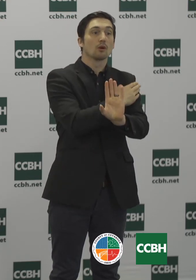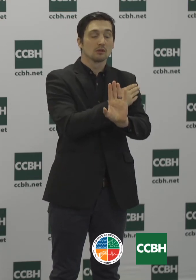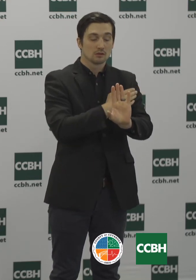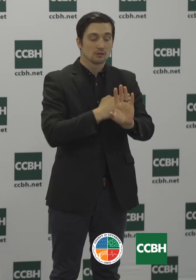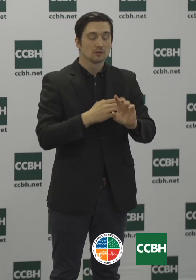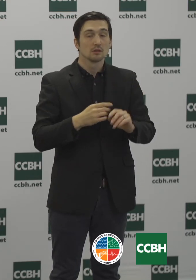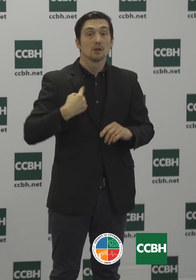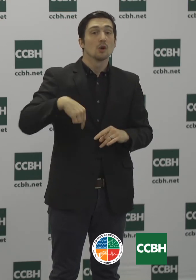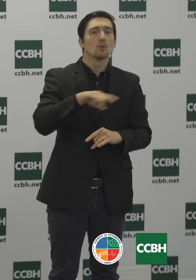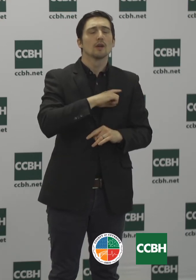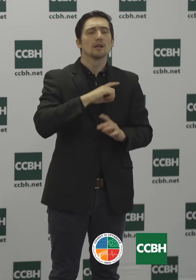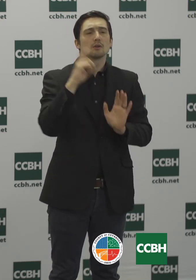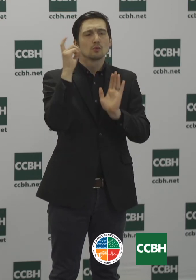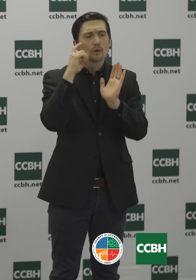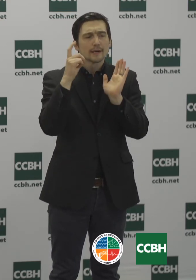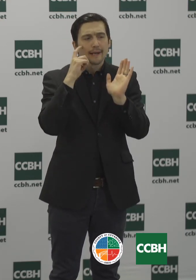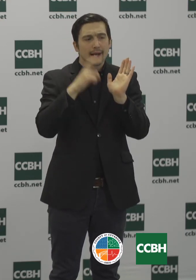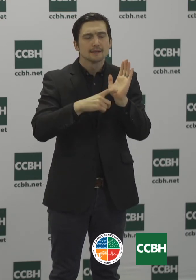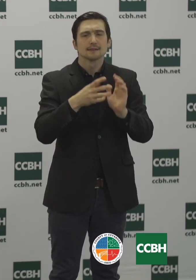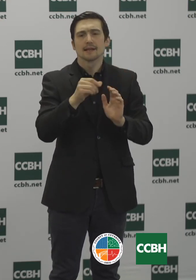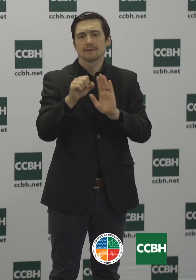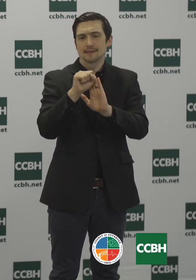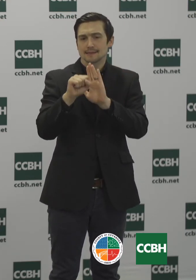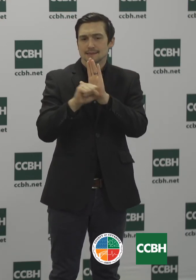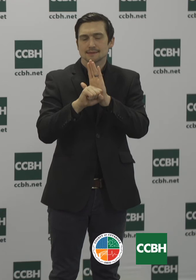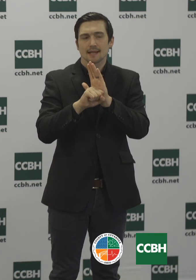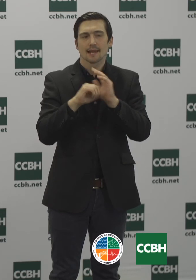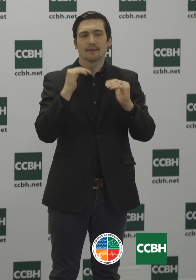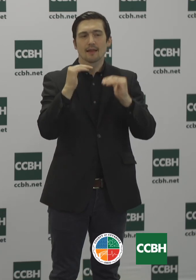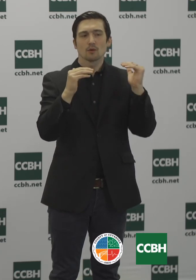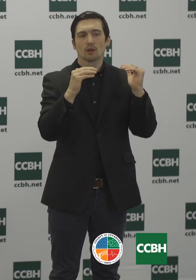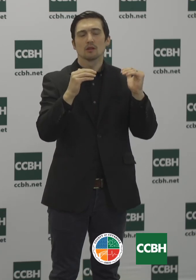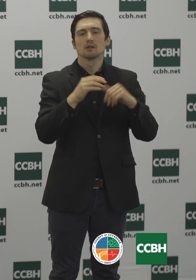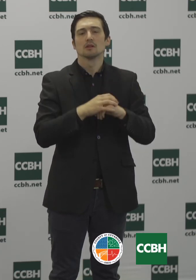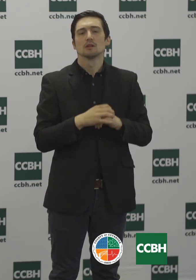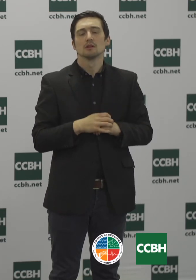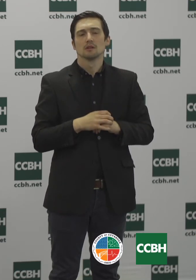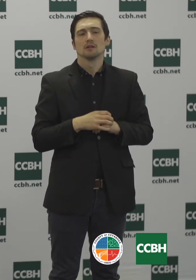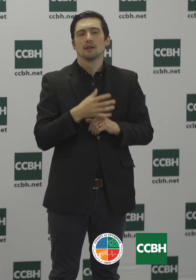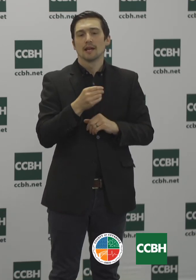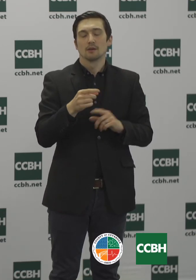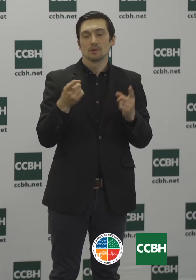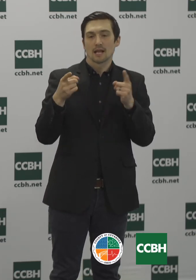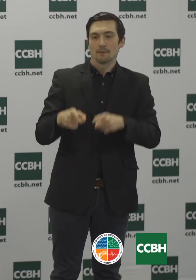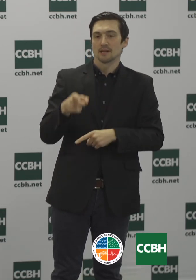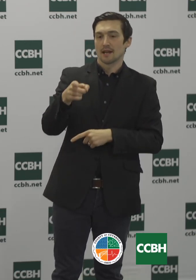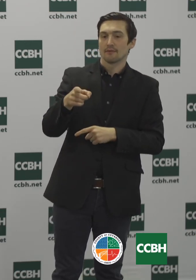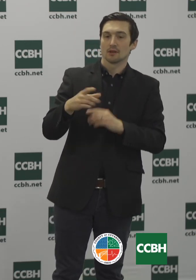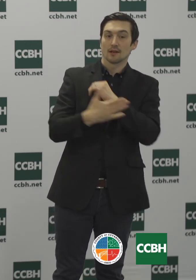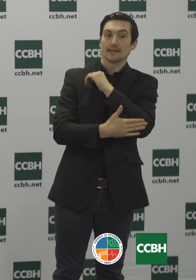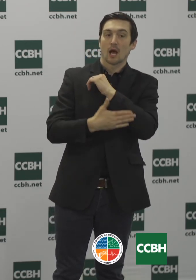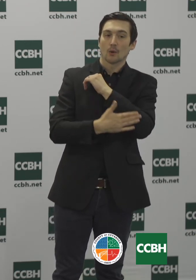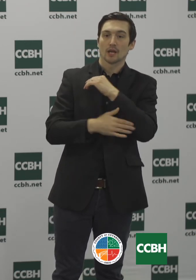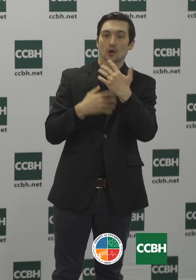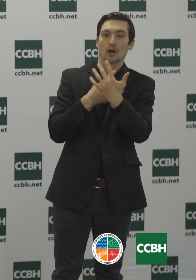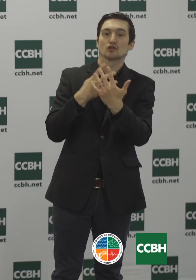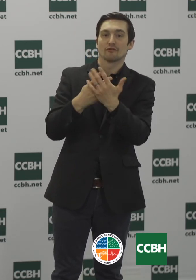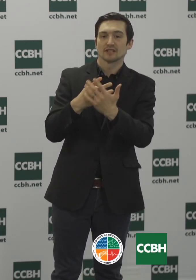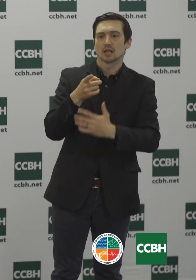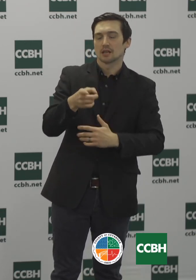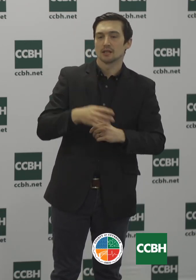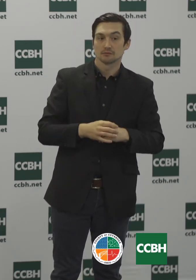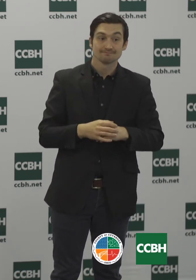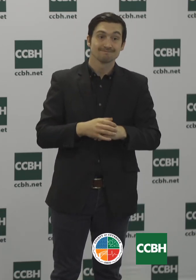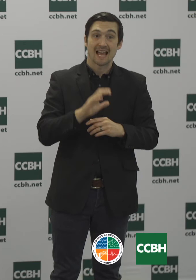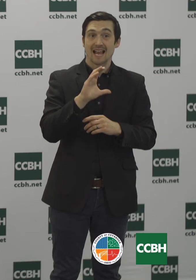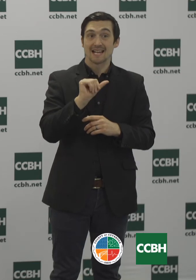As we recognize and as we've seen at the state level in correctional facilities and the great work that's happened at the county correctional facilities, cases are going to